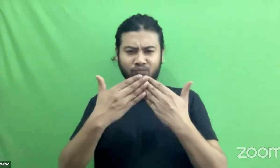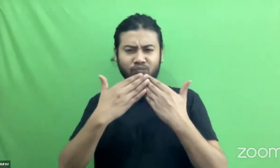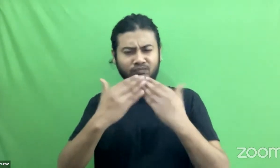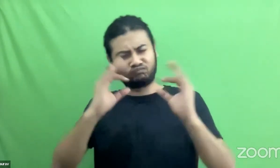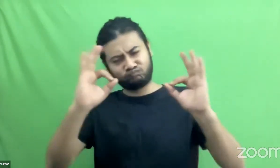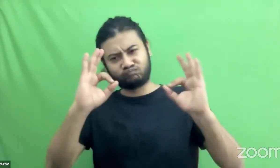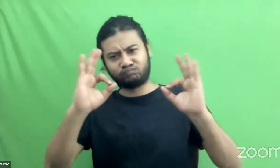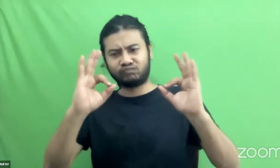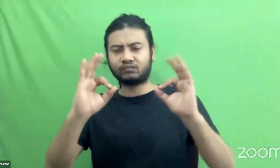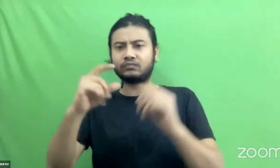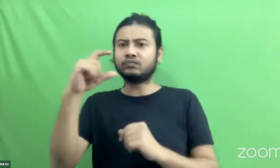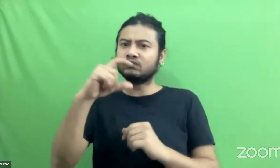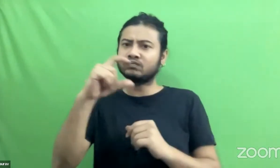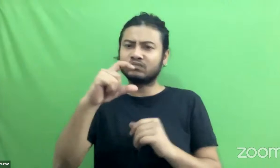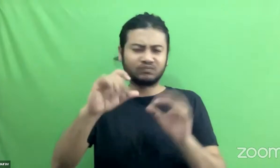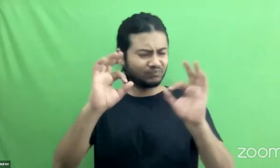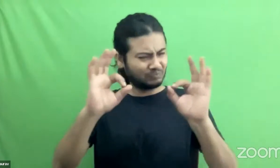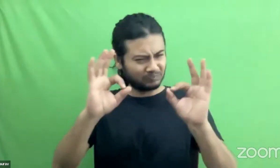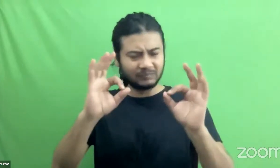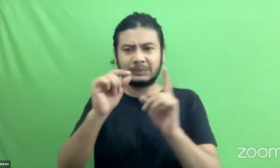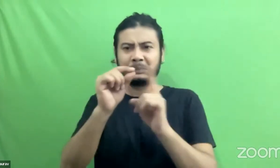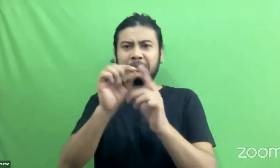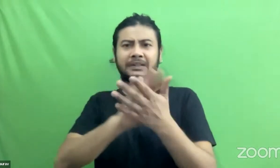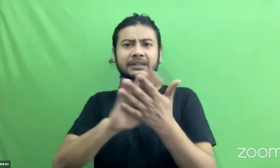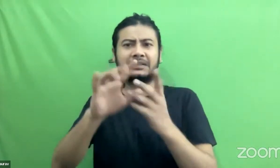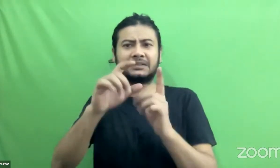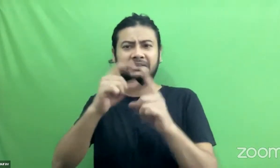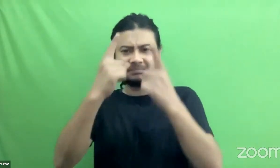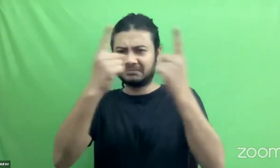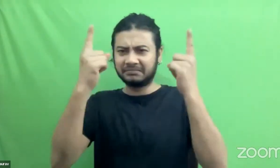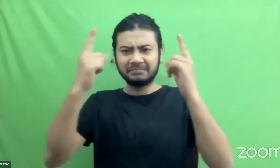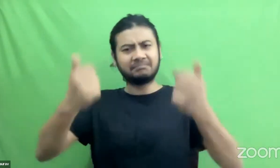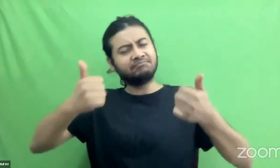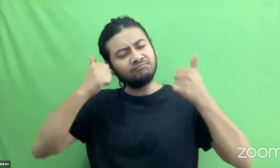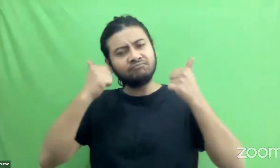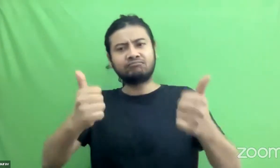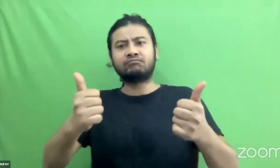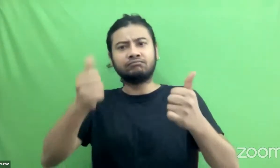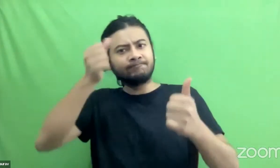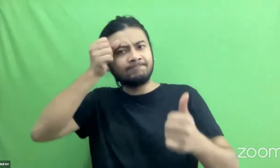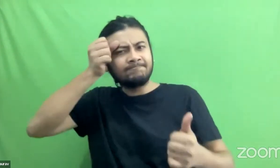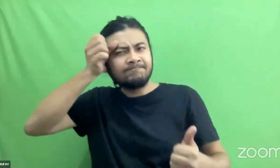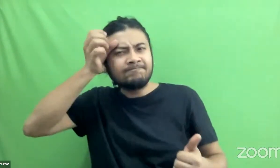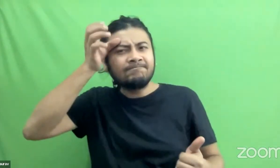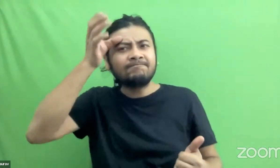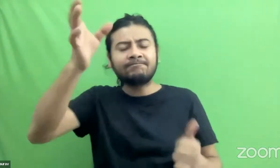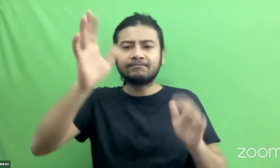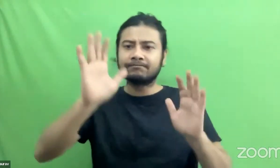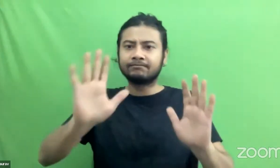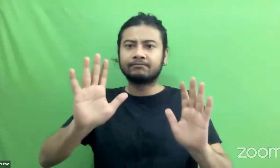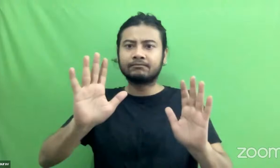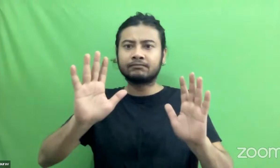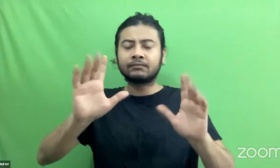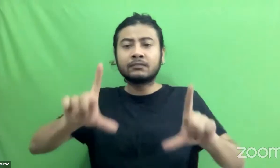But when you die and you take a next birth, in your next birth, you begin from A, B, C, D, E, F,